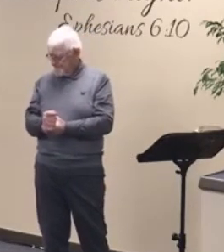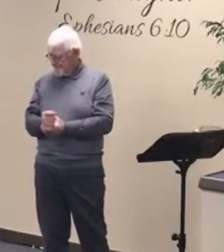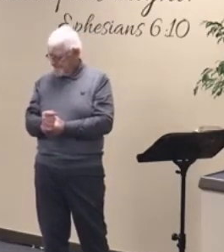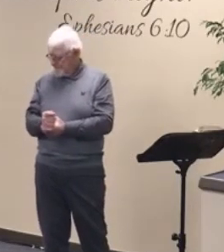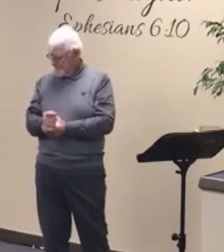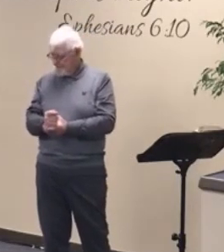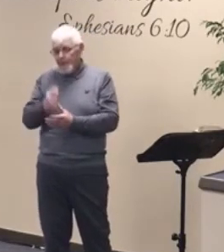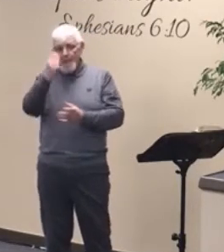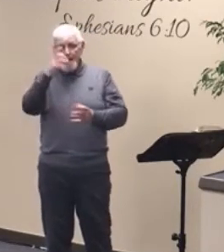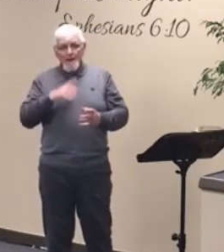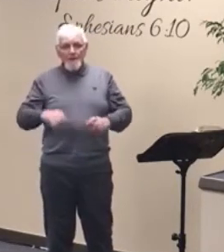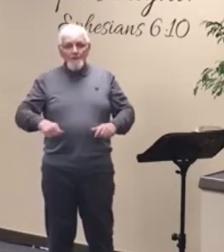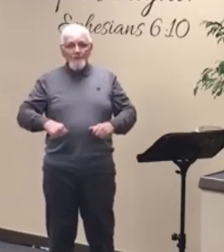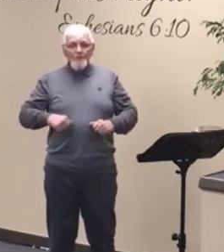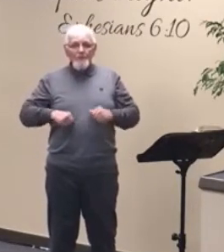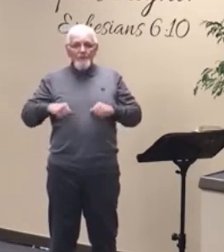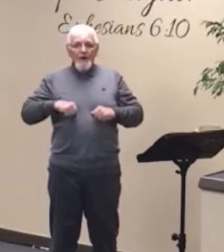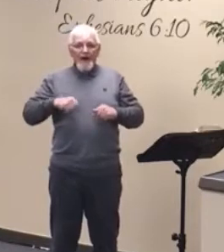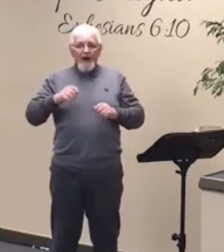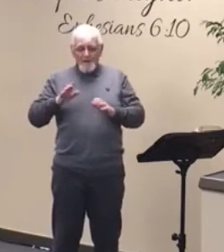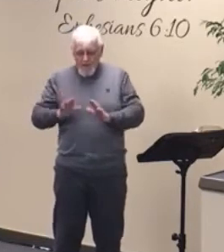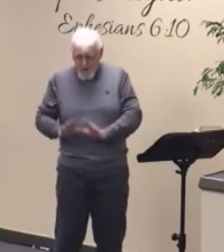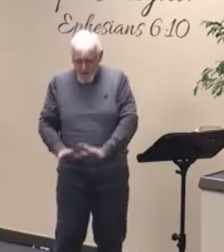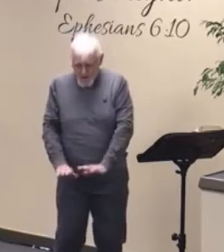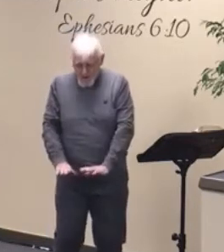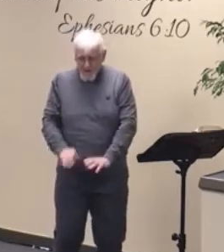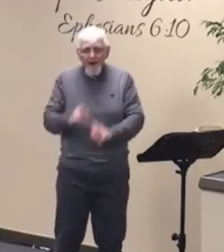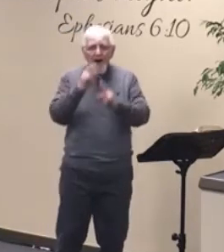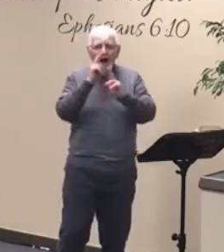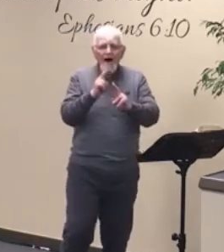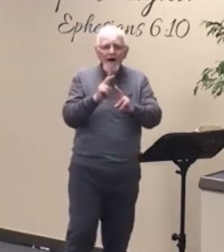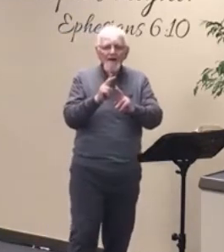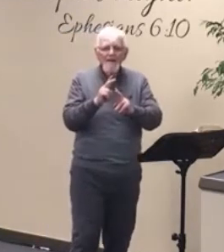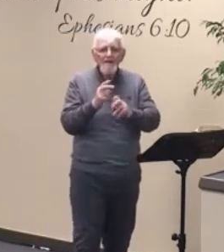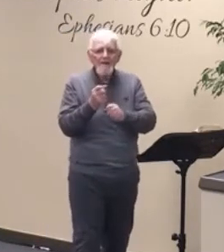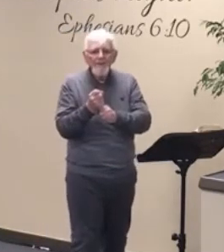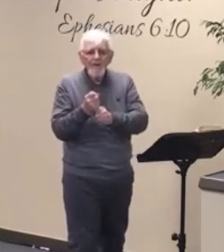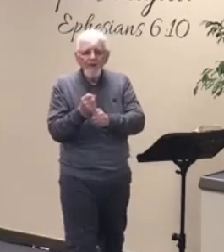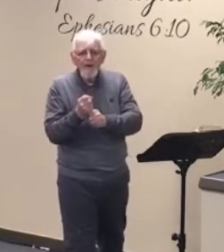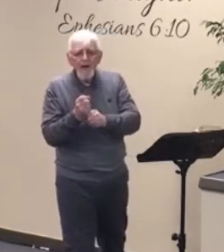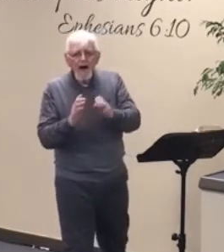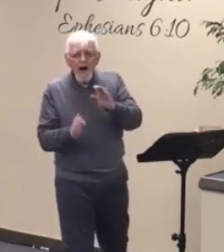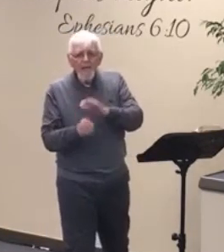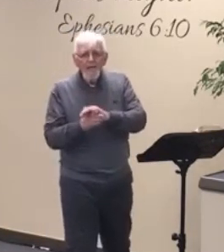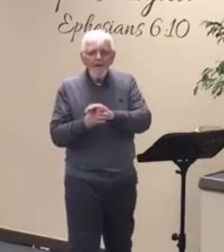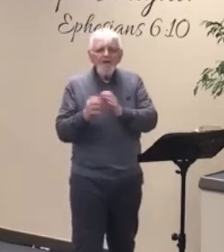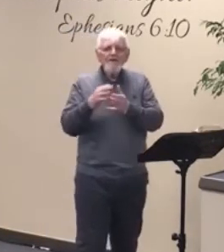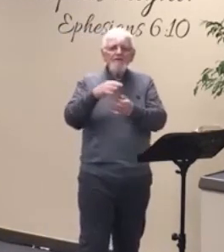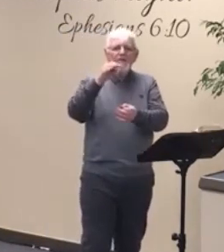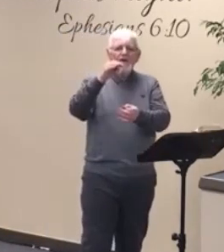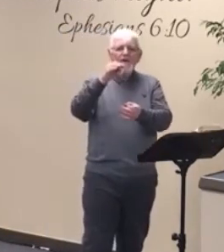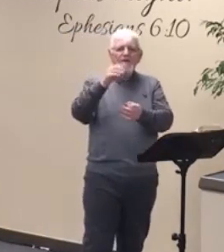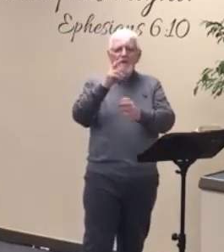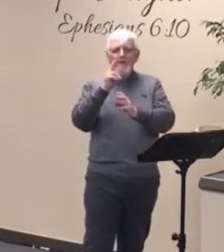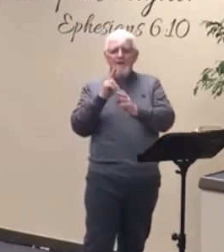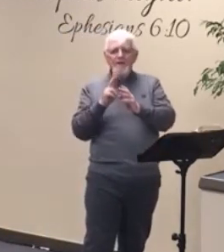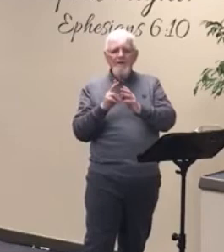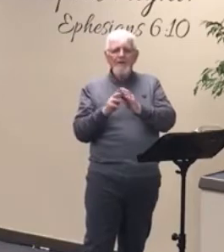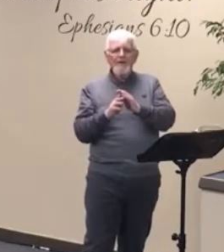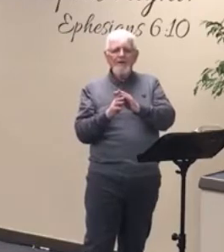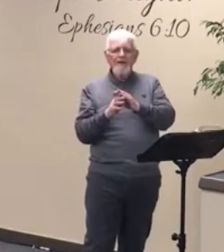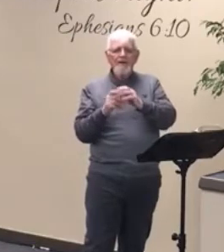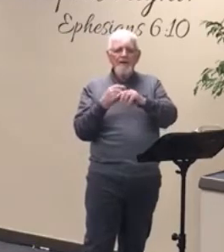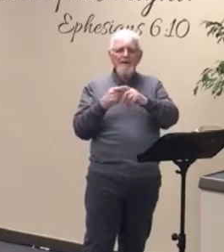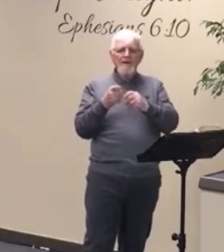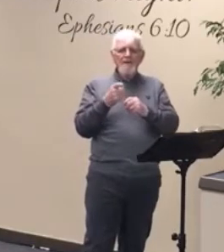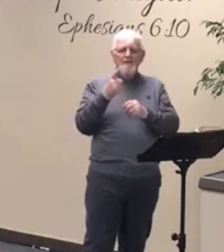A man's pride shall bring him low, but honor shall uphold the humble in spirit. The humility comes first because God